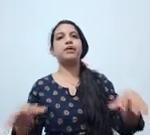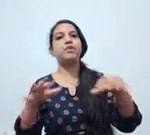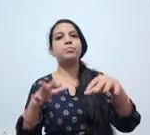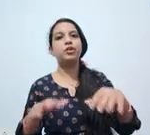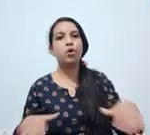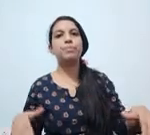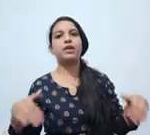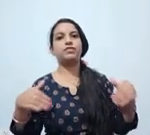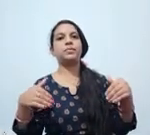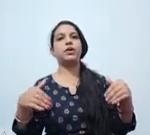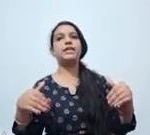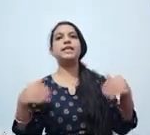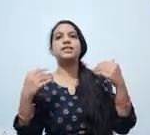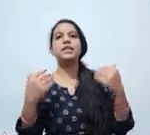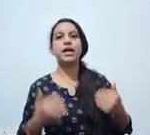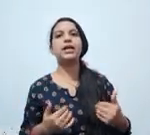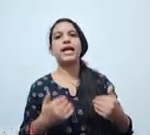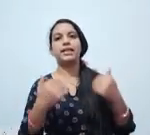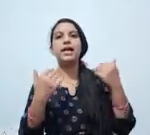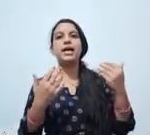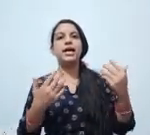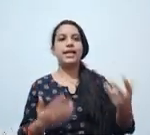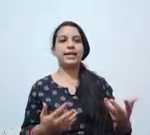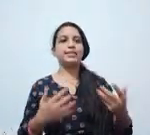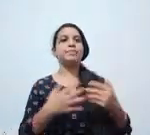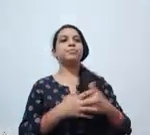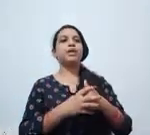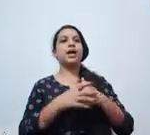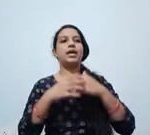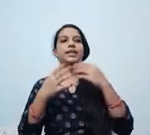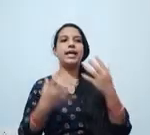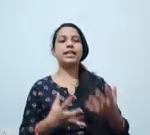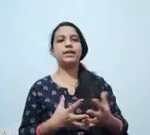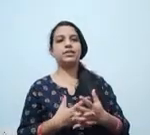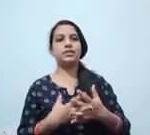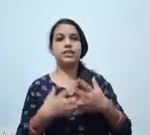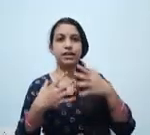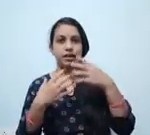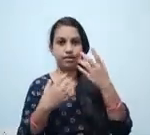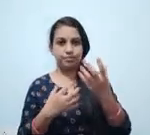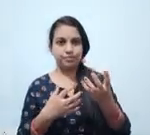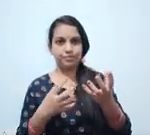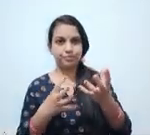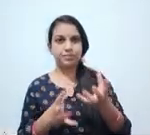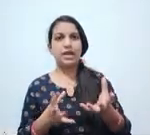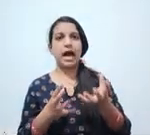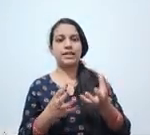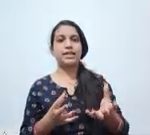the lower part of the body, that is the trunk and the legs. Then the arteries